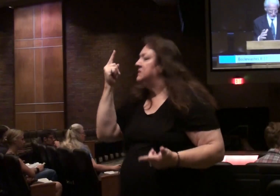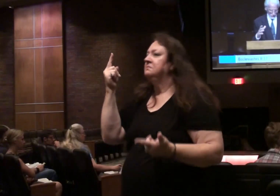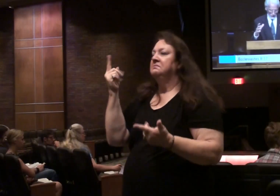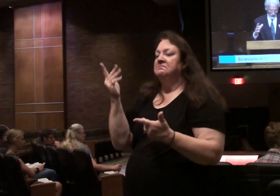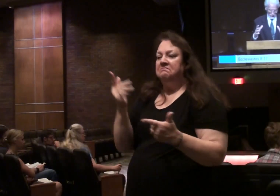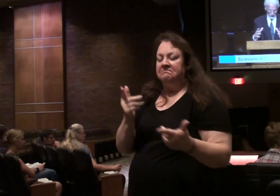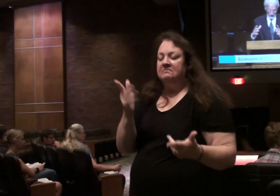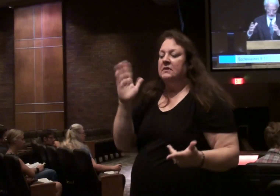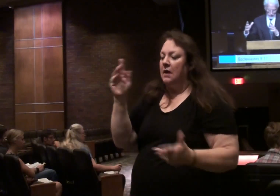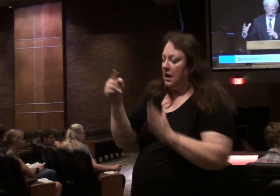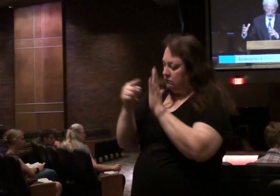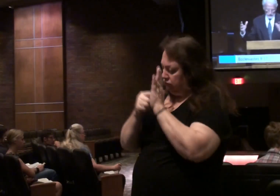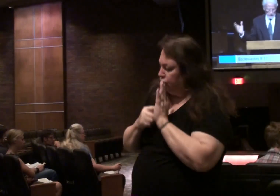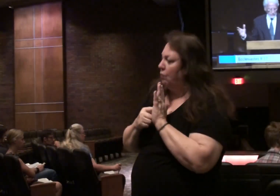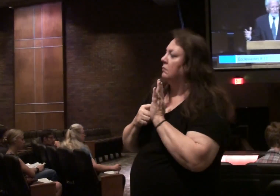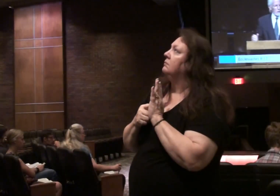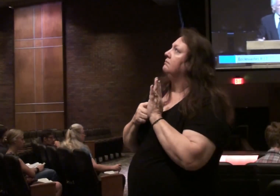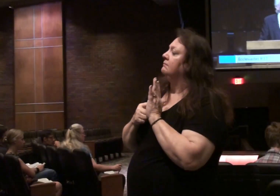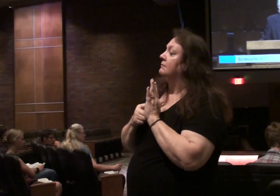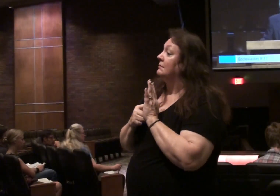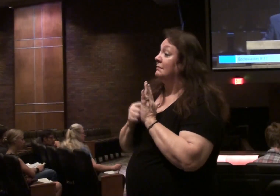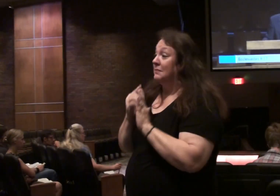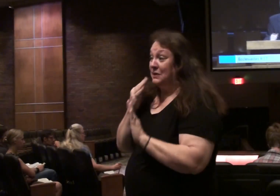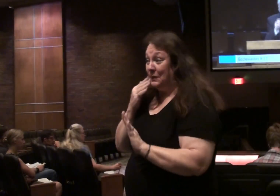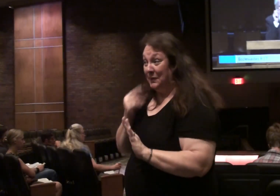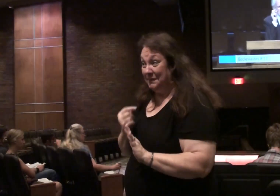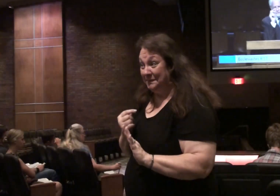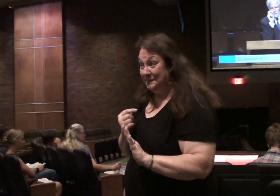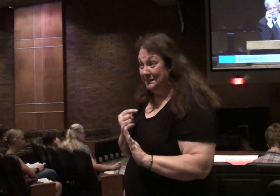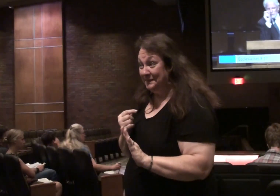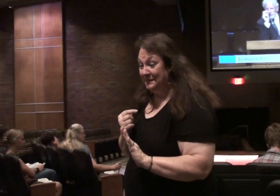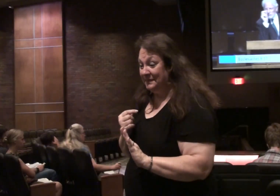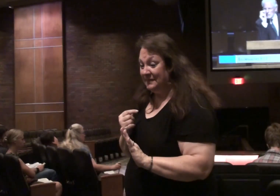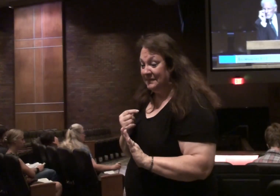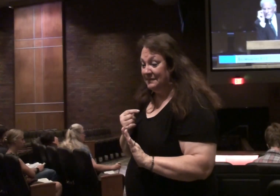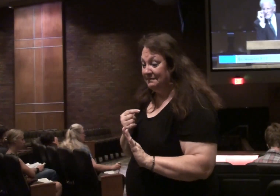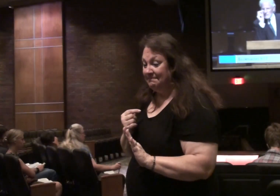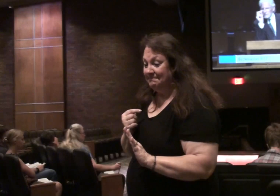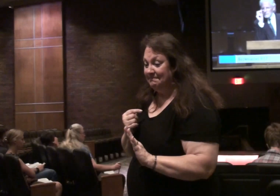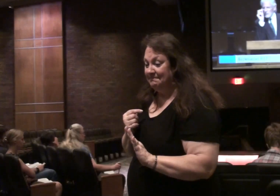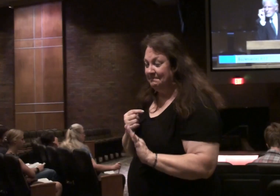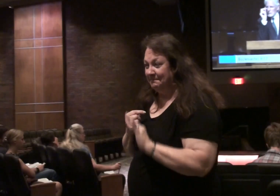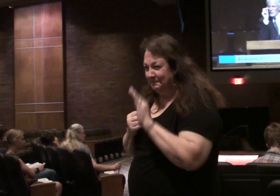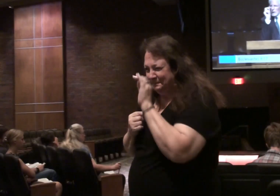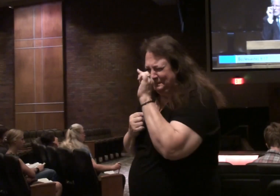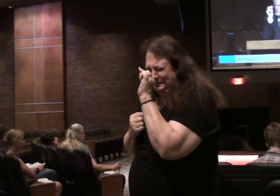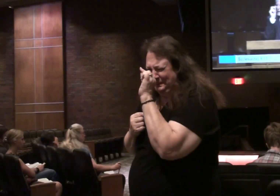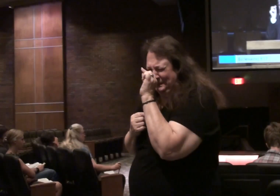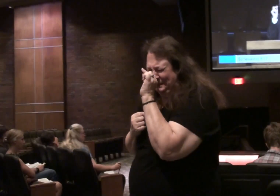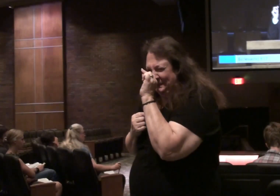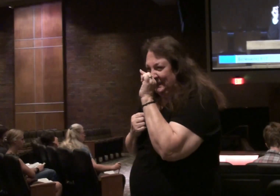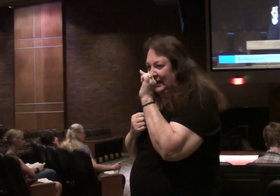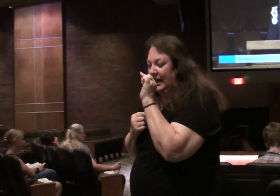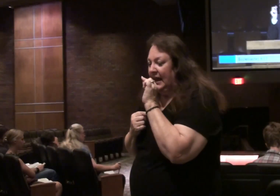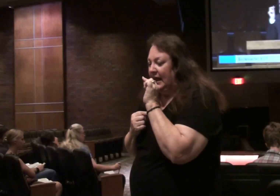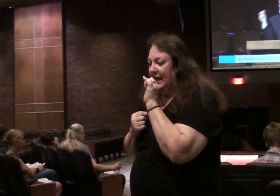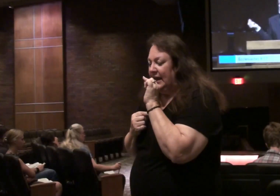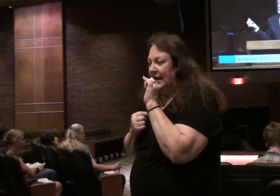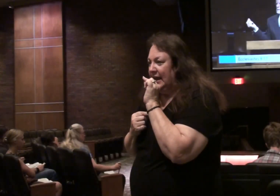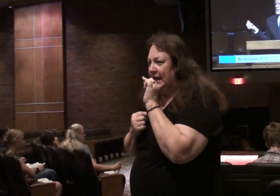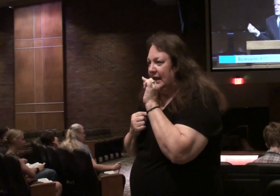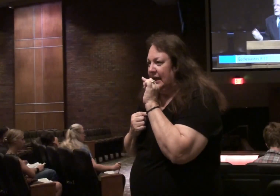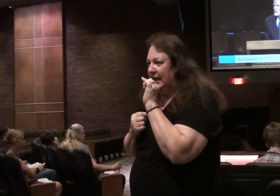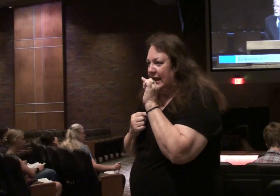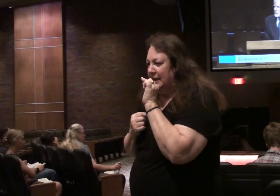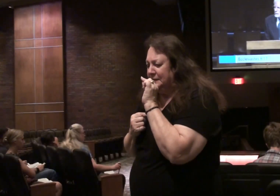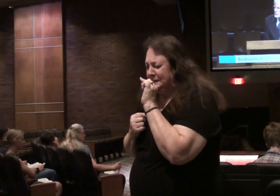certain things God has revealed that He's going to do. But you know what? We just know so much, I can't hardly put a space between